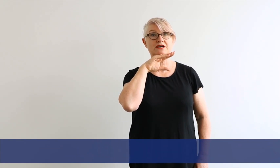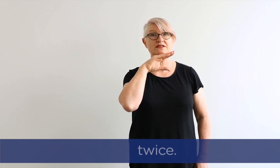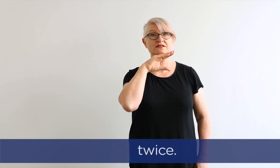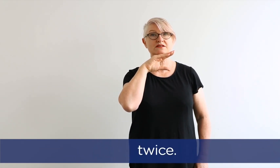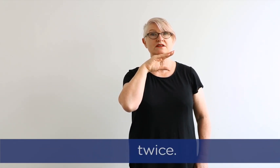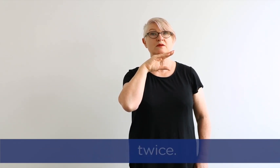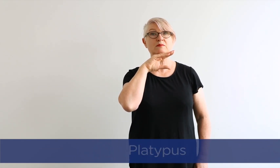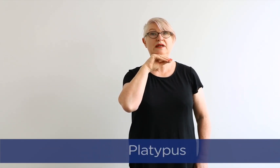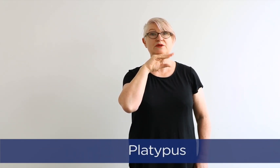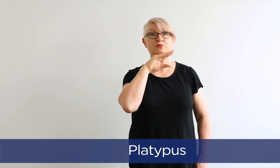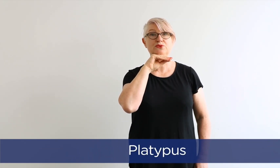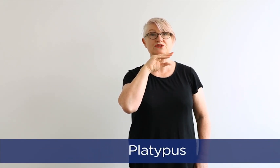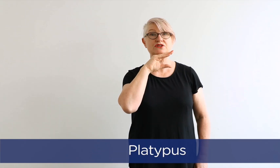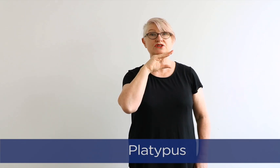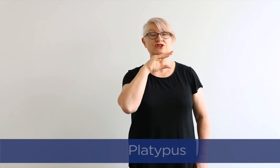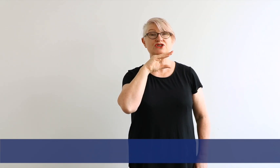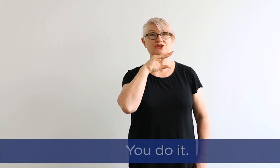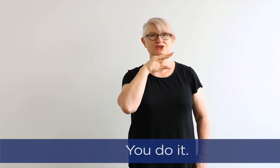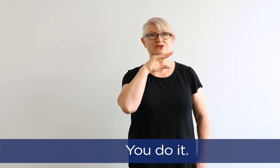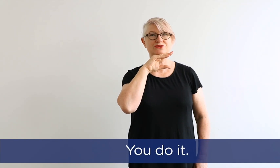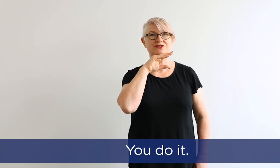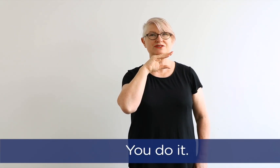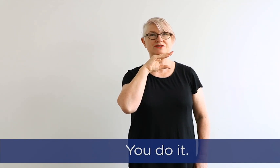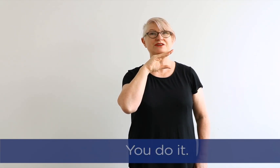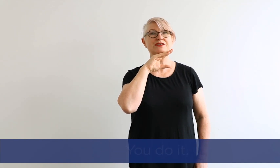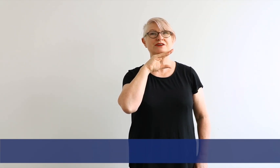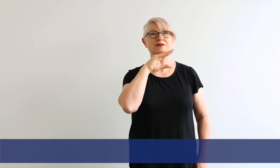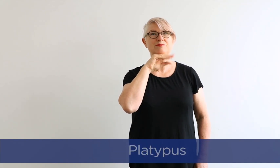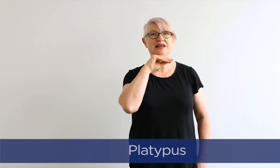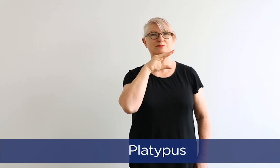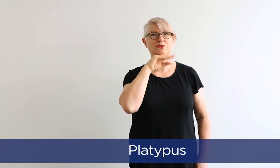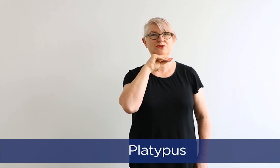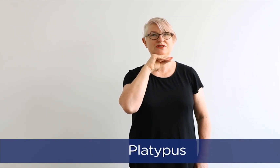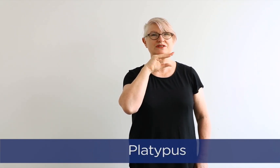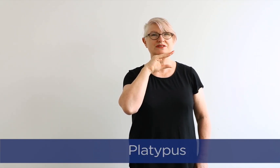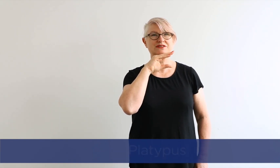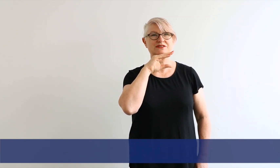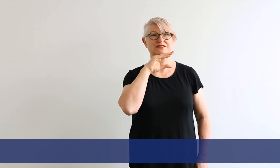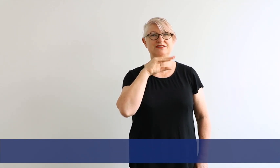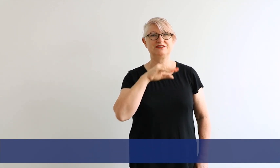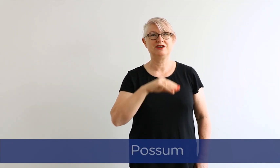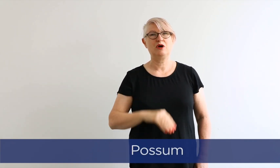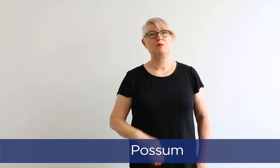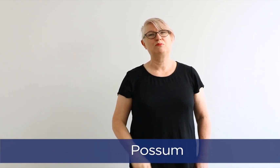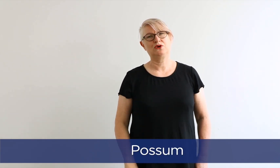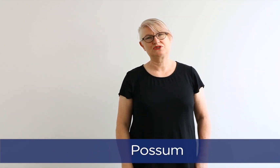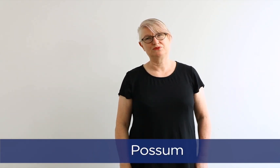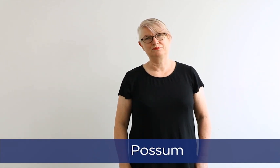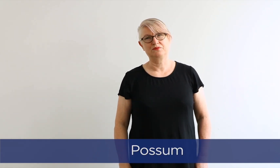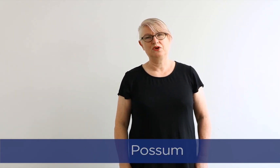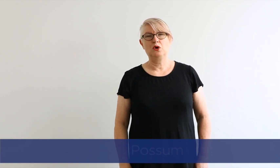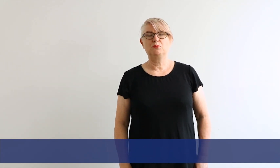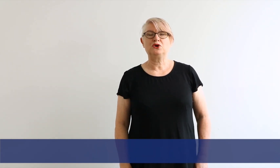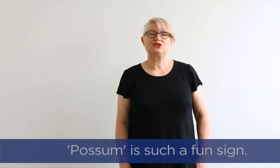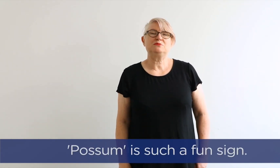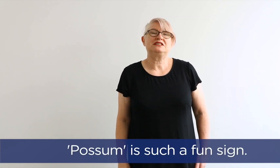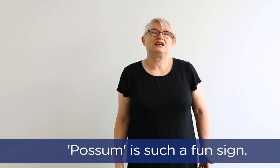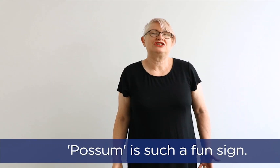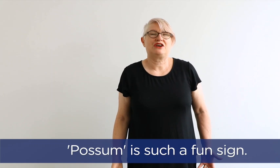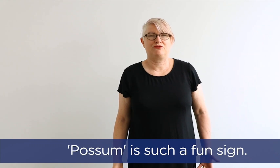twice. Platypus. You do it. Platypus. Possum. Possum is such a